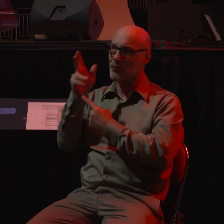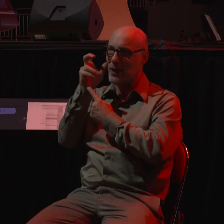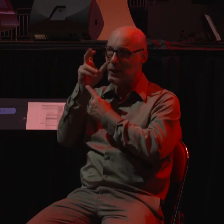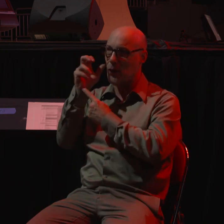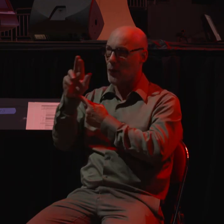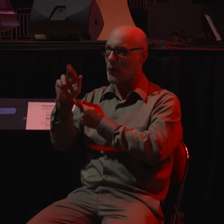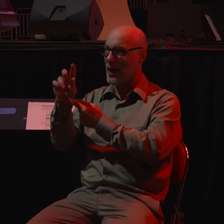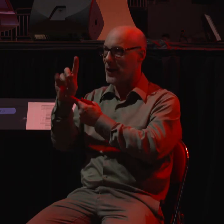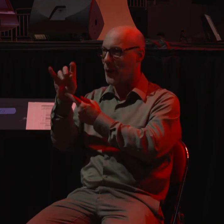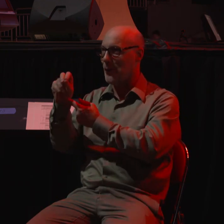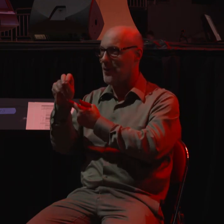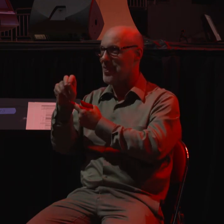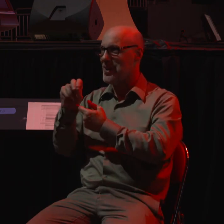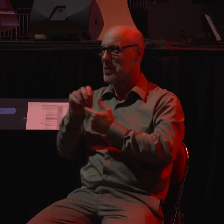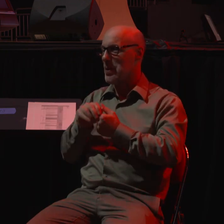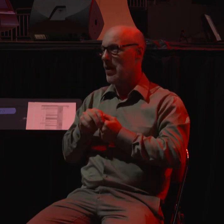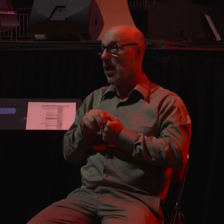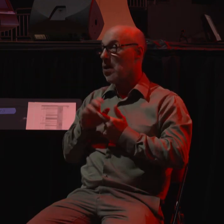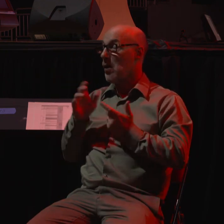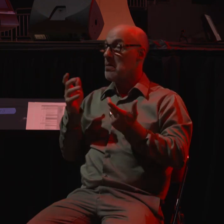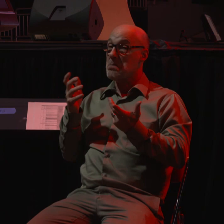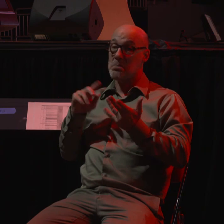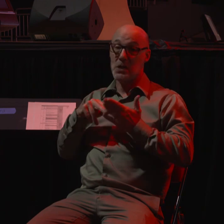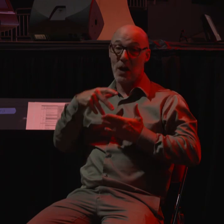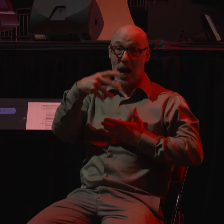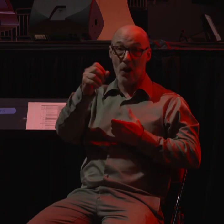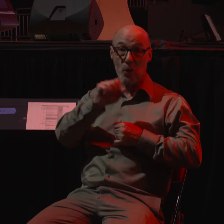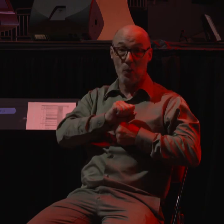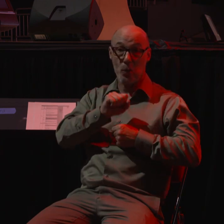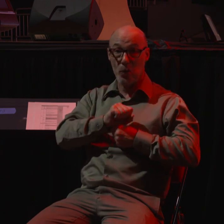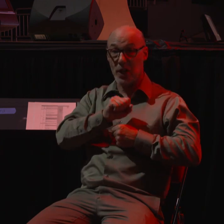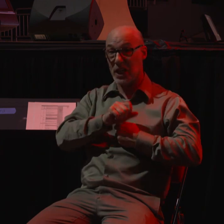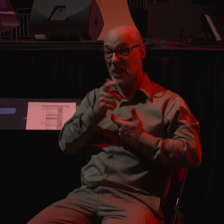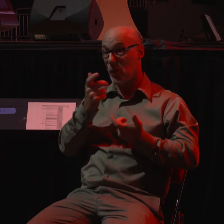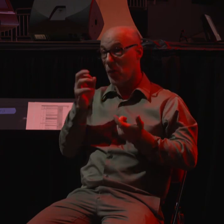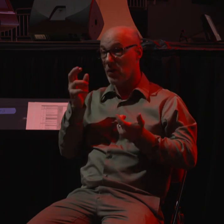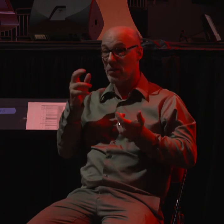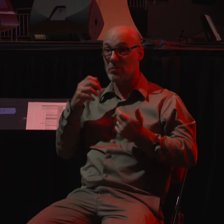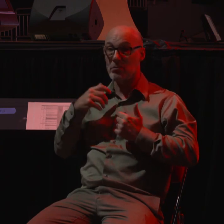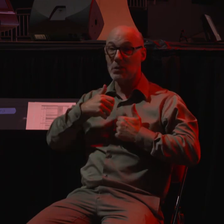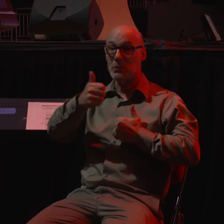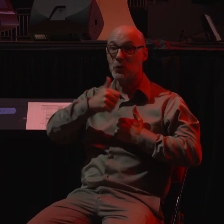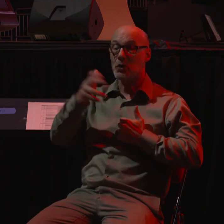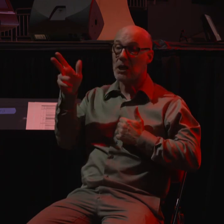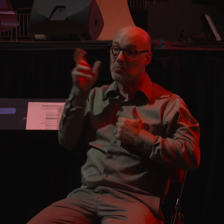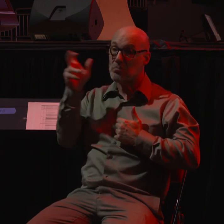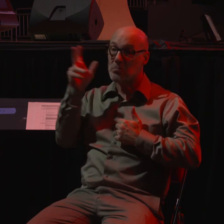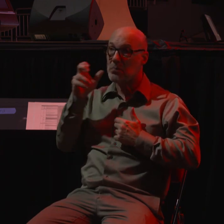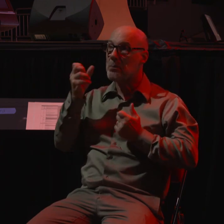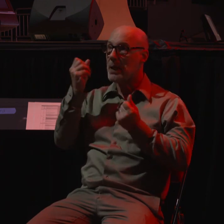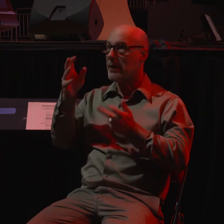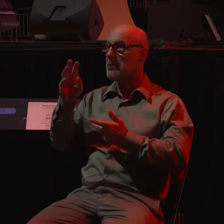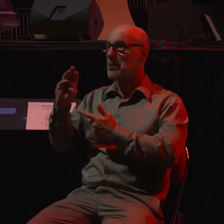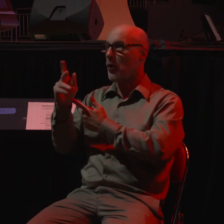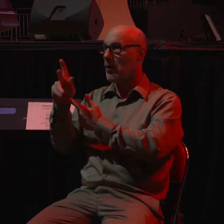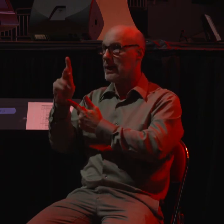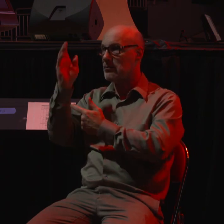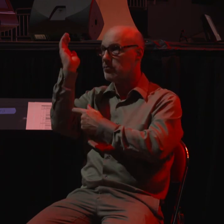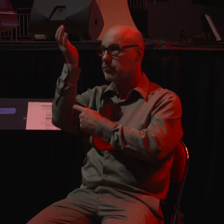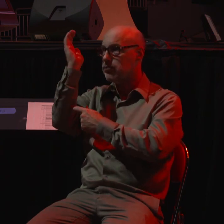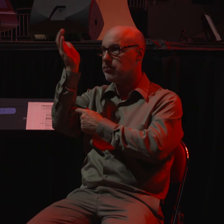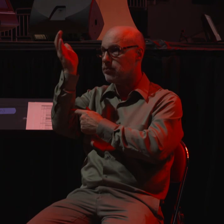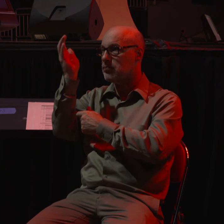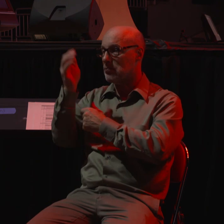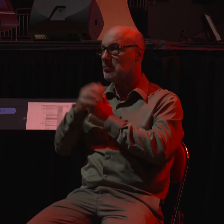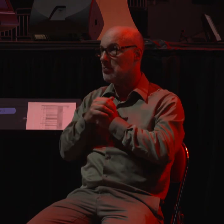the garage working with your hands, you got some time to listen, or you commute, you can listen to a lot of Dr. King and things relative